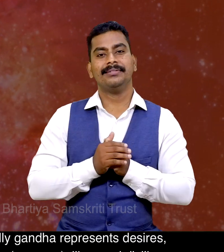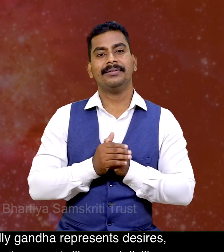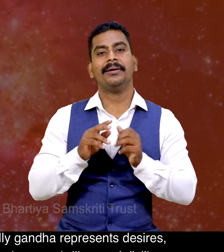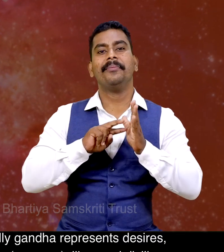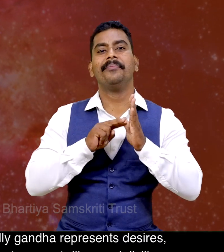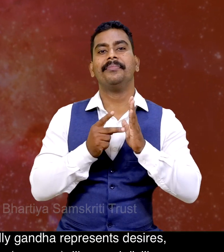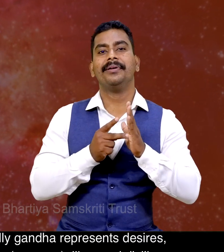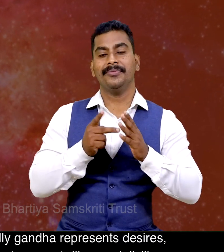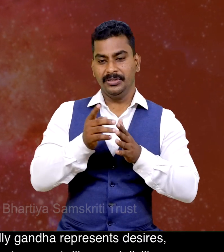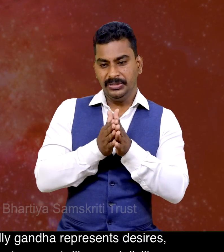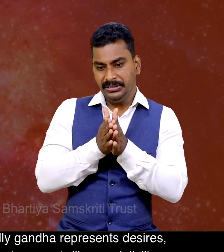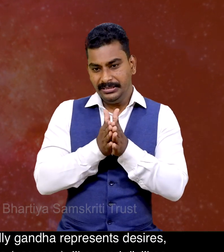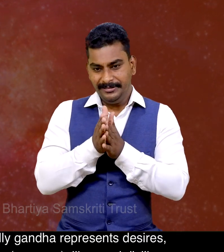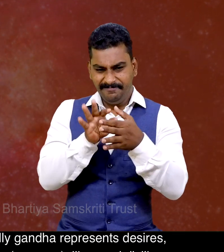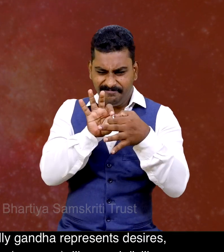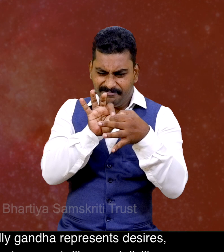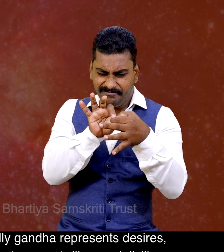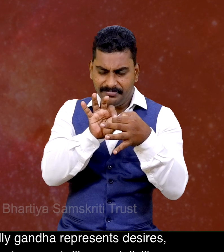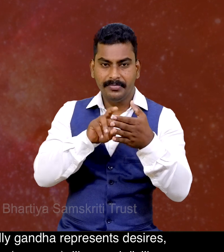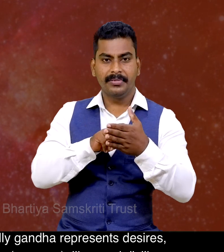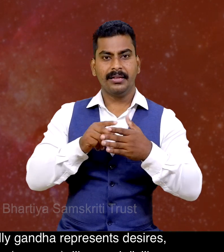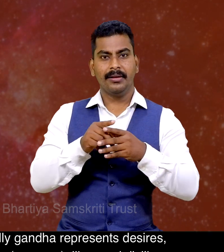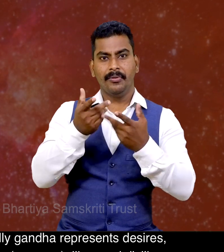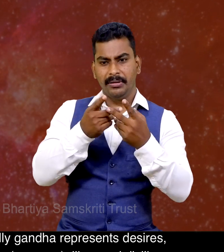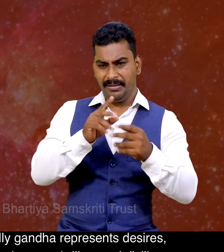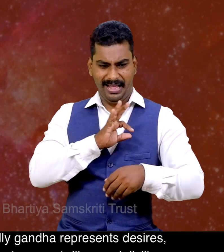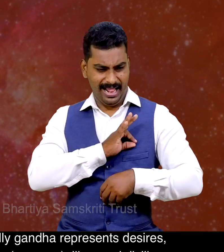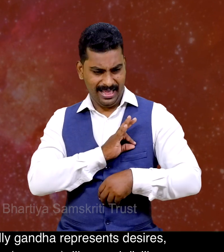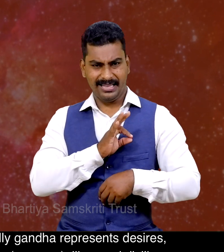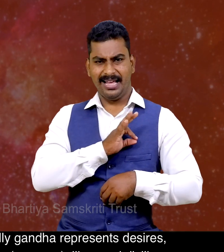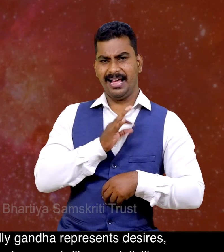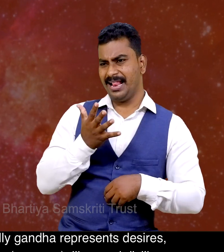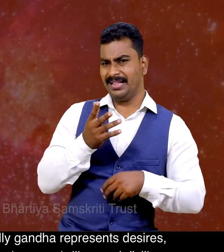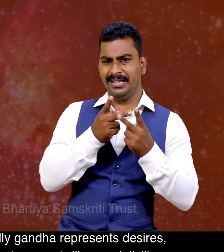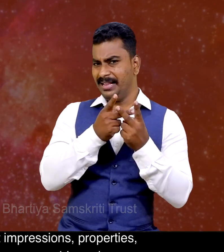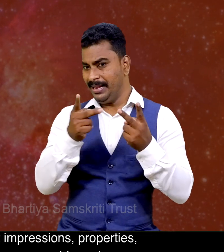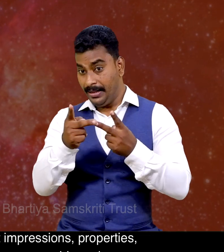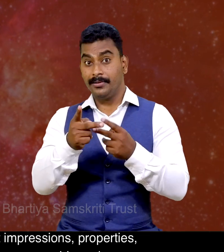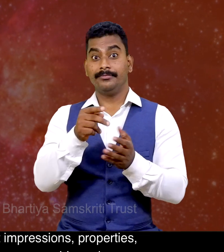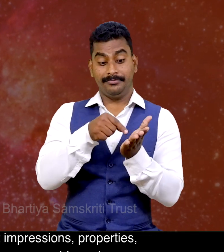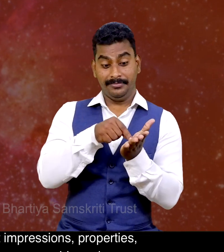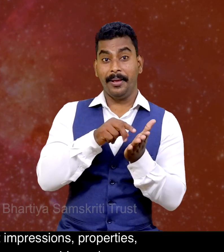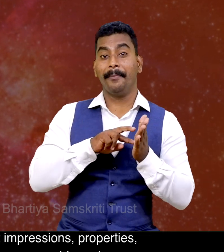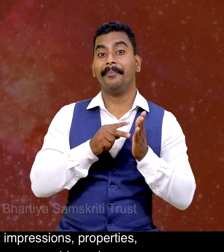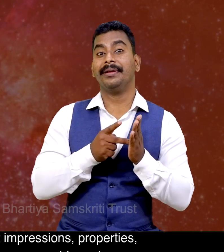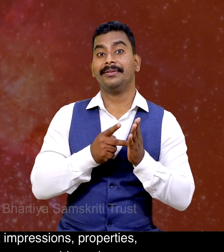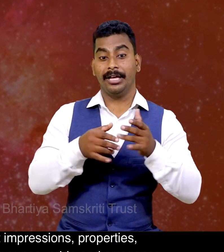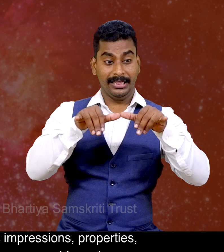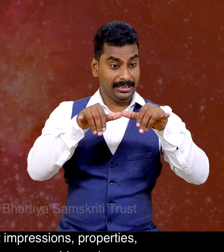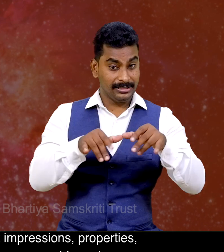Gandha represents desires, attachments, likes and dislikes, latent impressions,